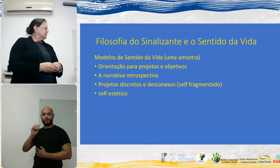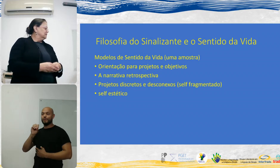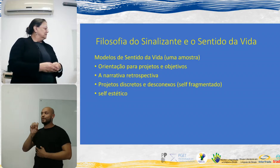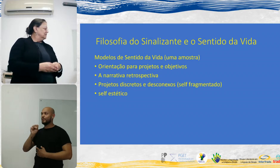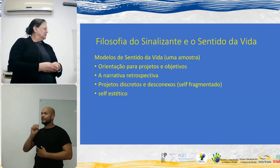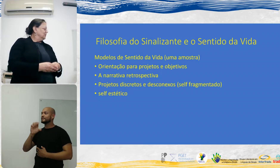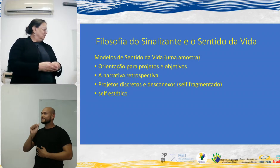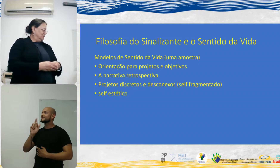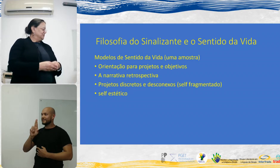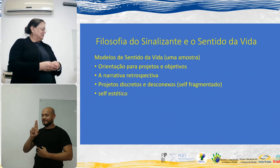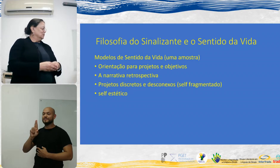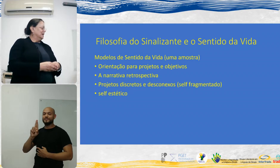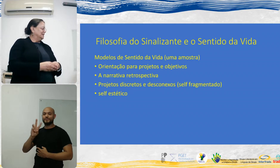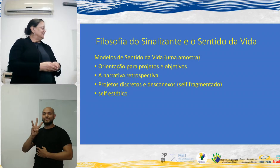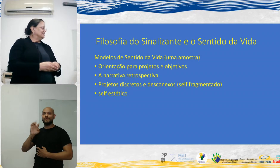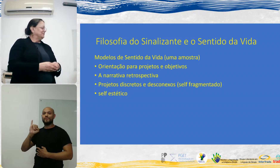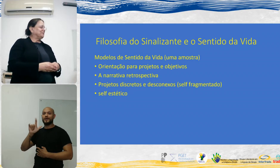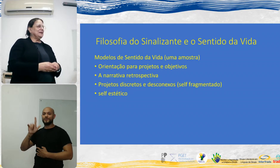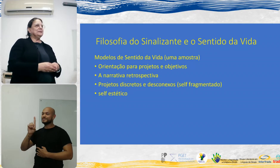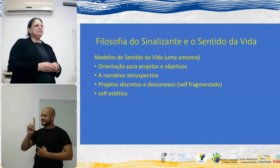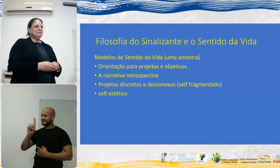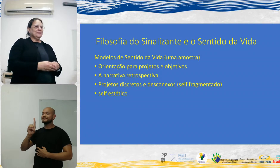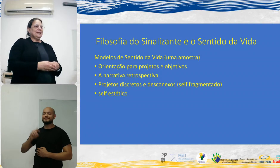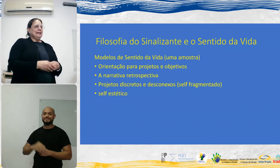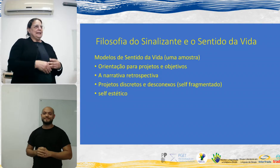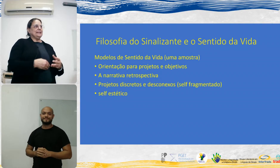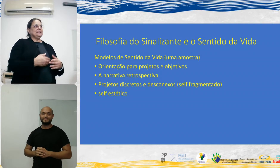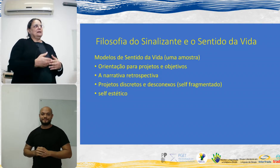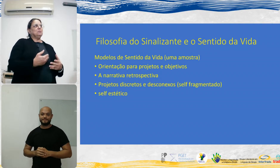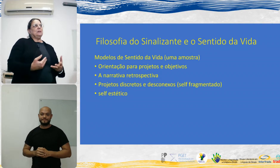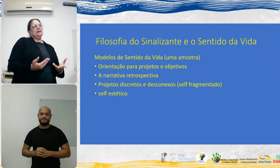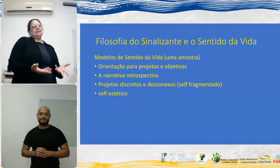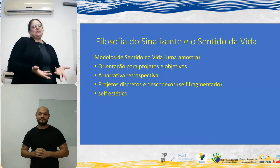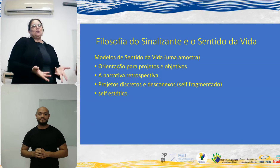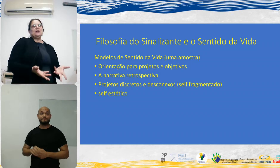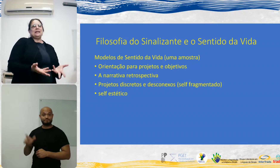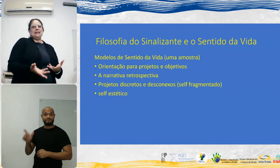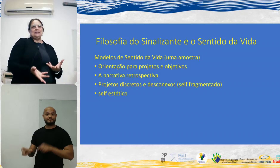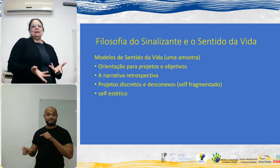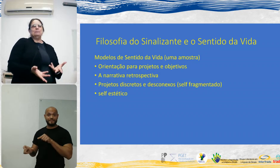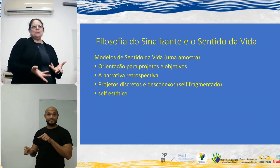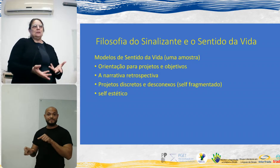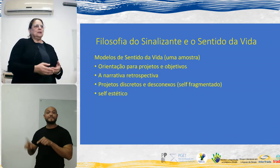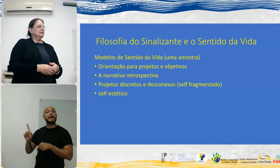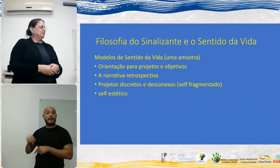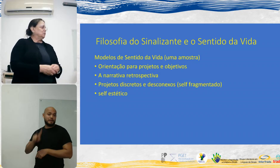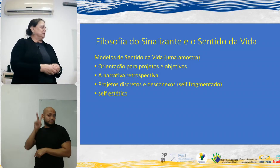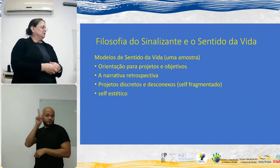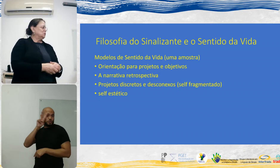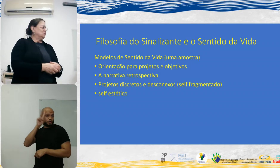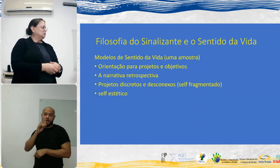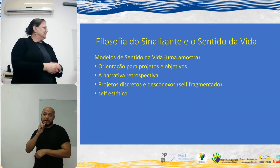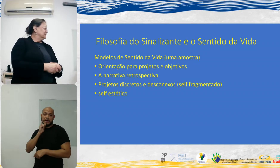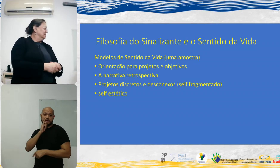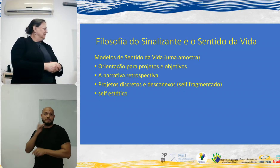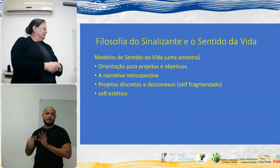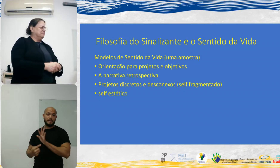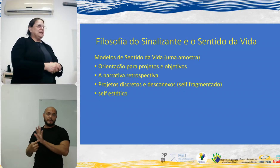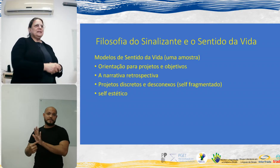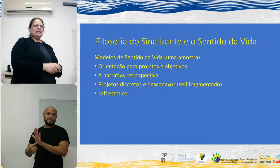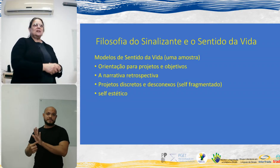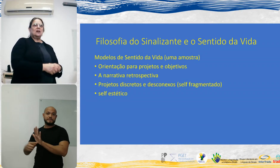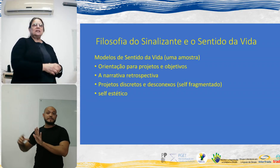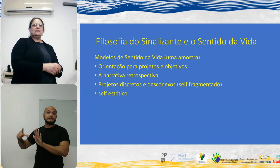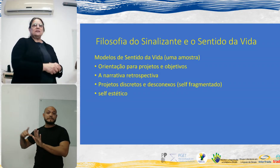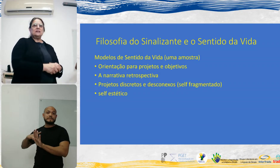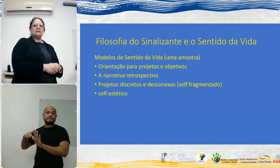the Oscar Wilde, yeah, is a historic example of someone who has